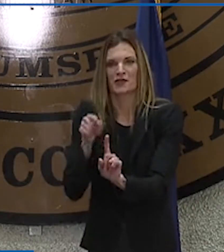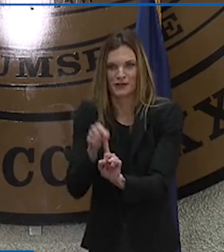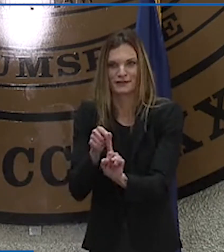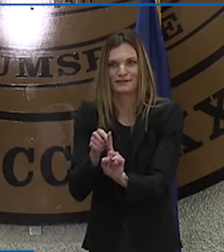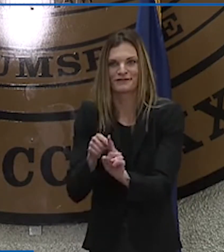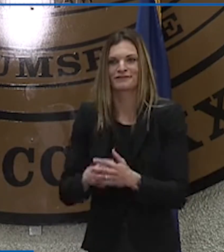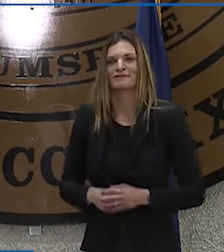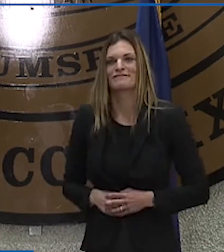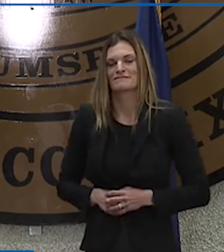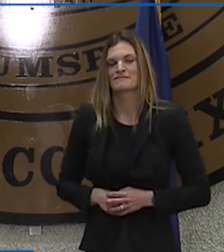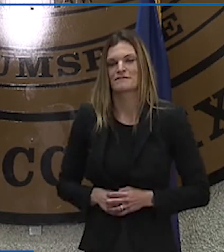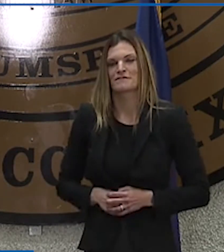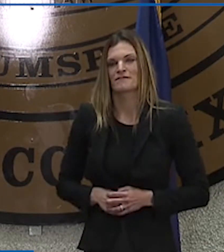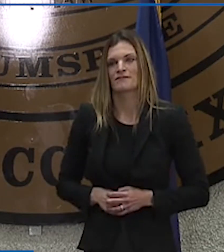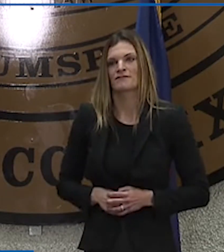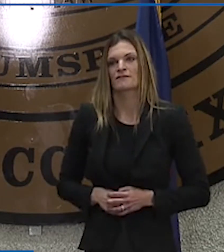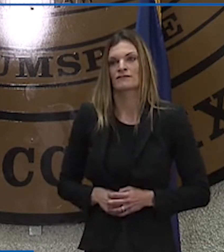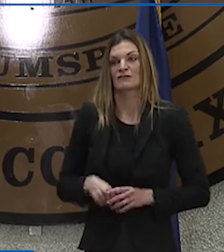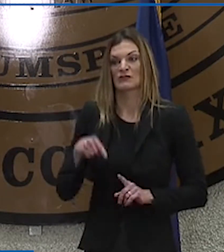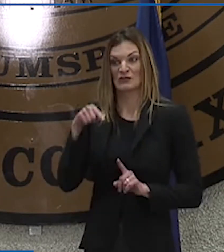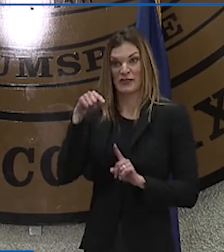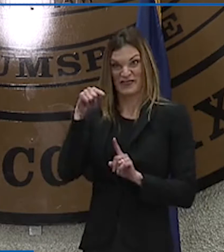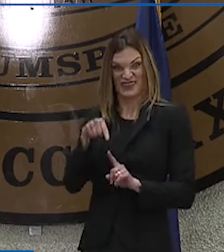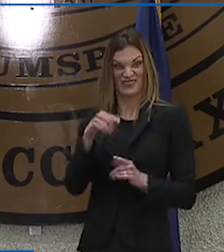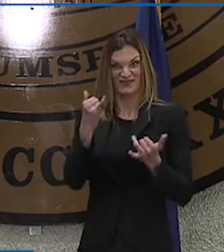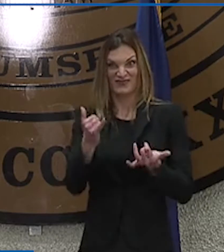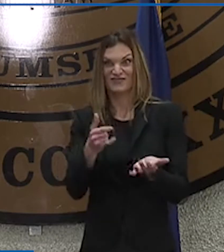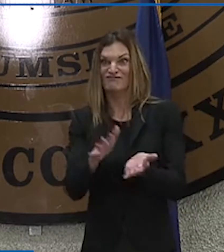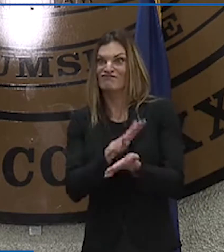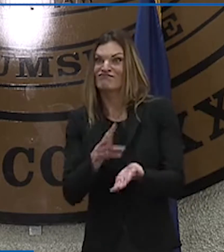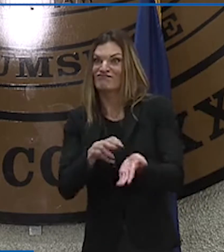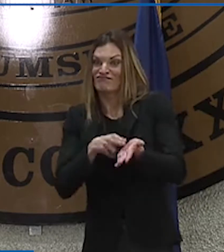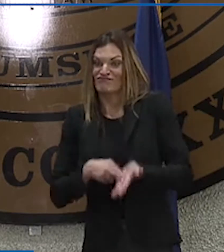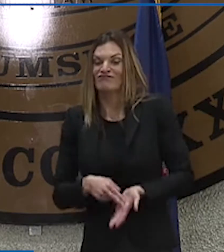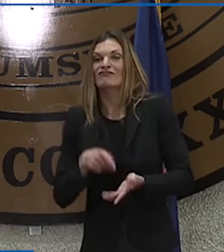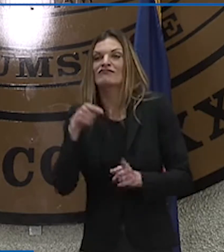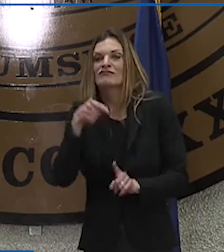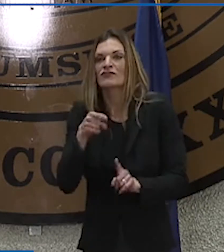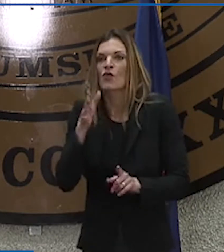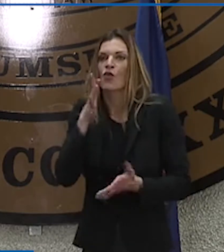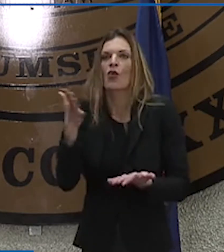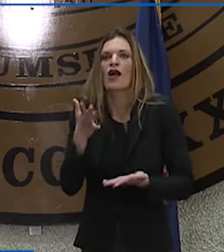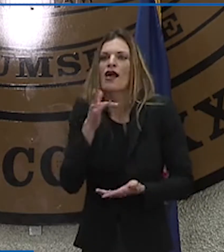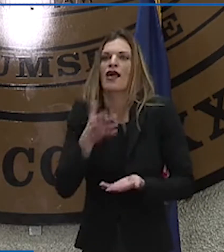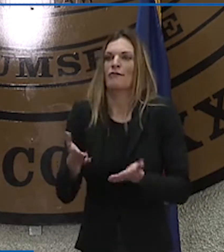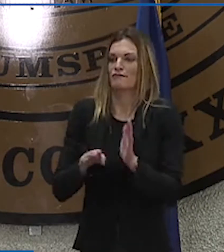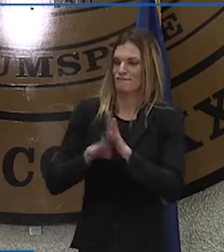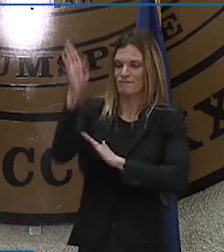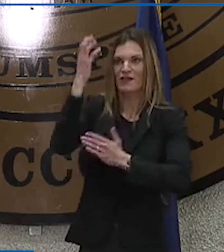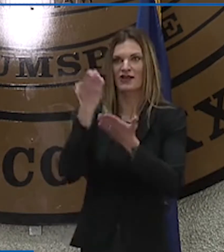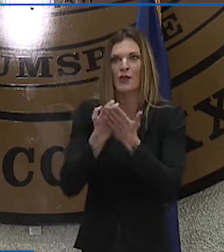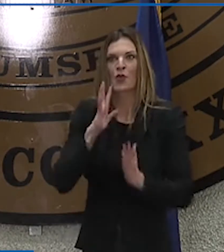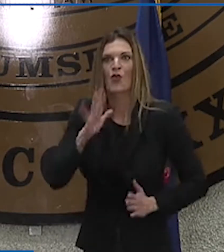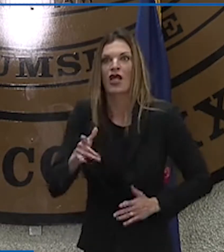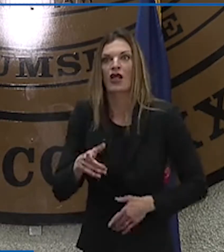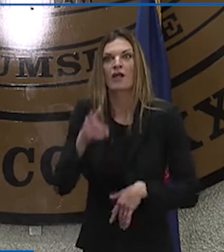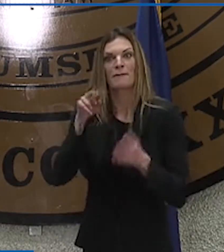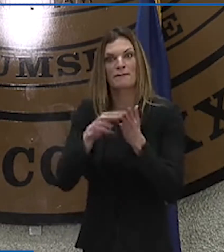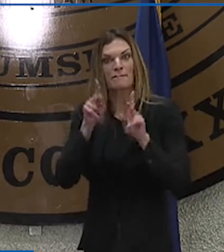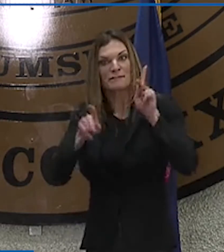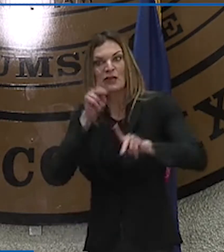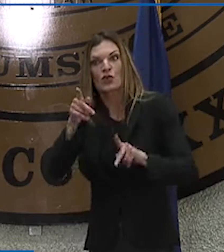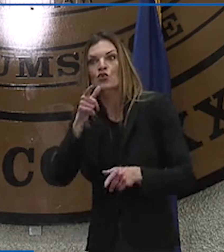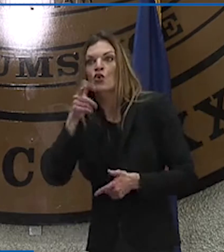state. This package will increase economic productivity, will increase our tax base, expand our workforce,